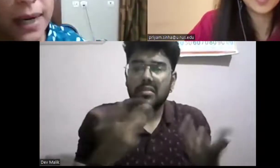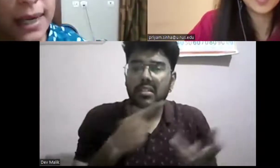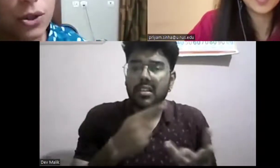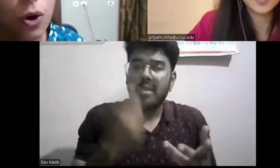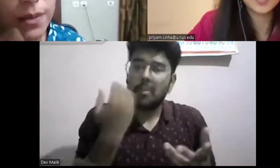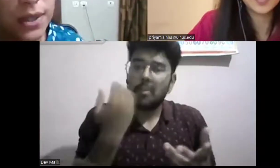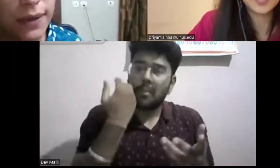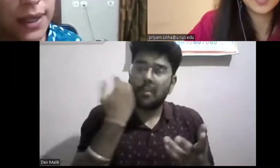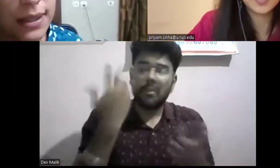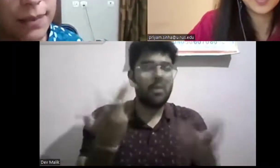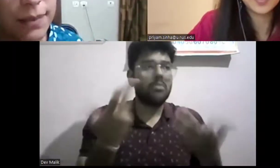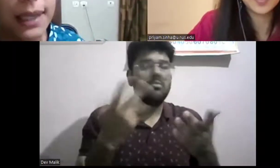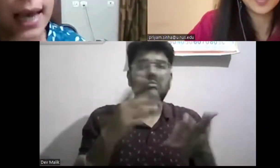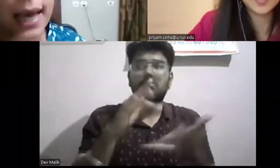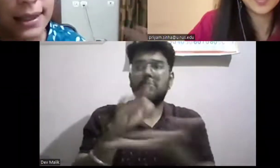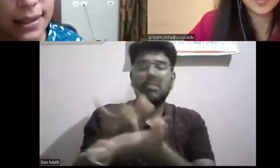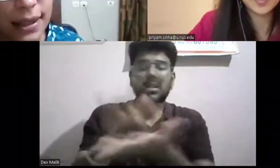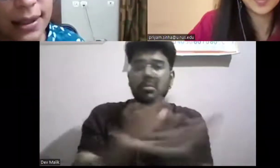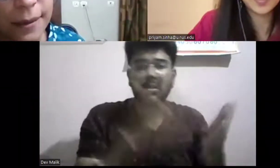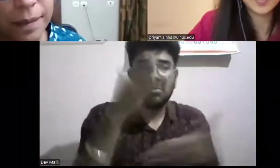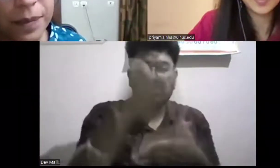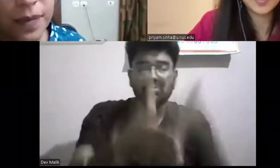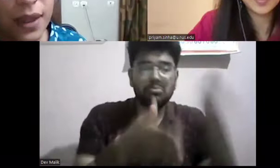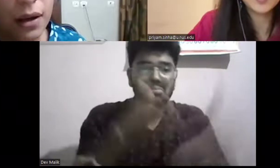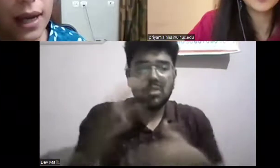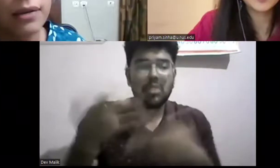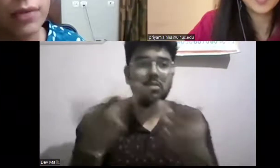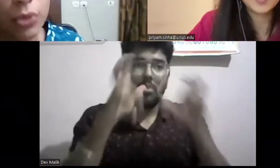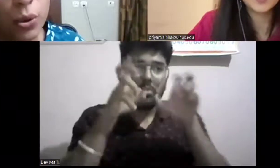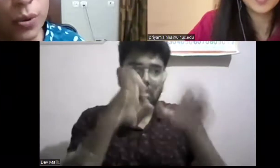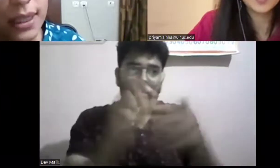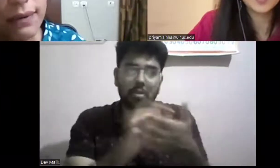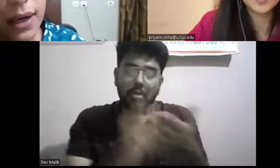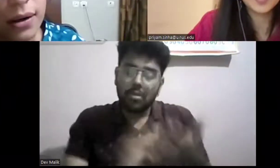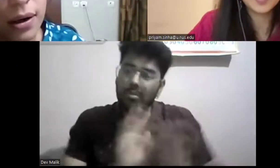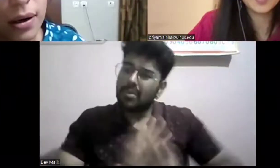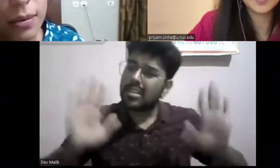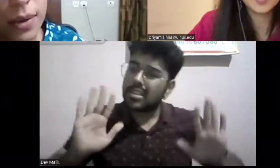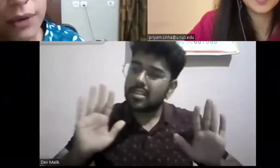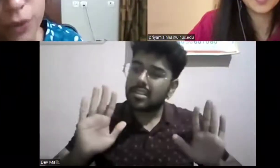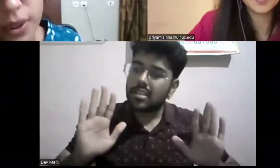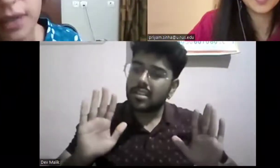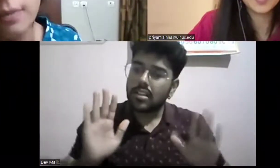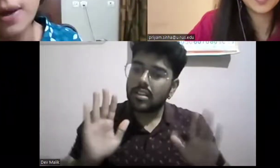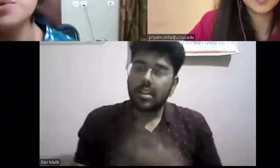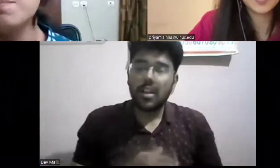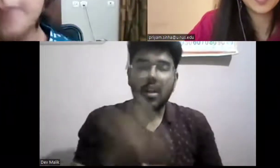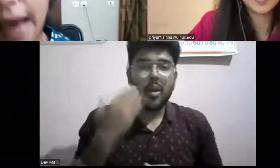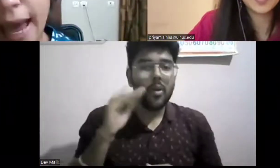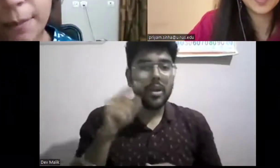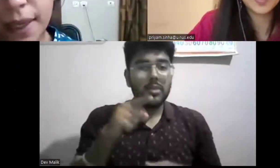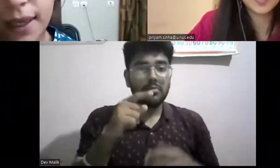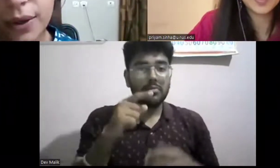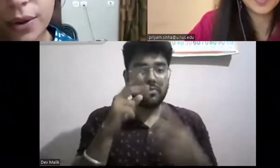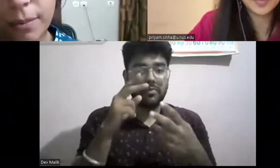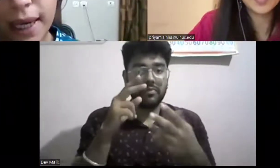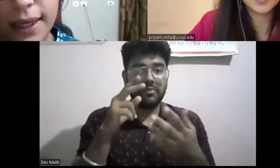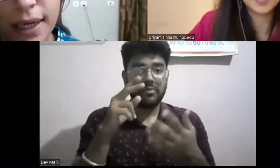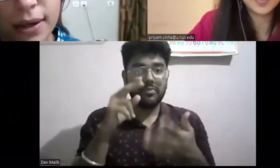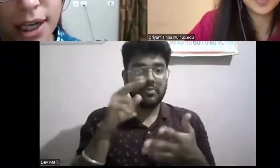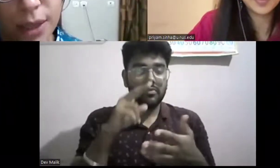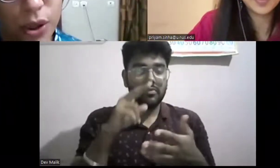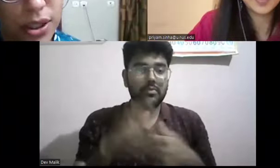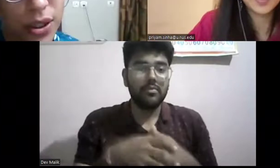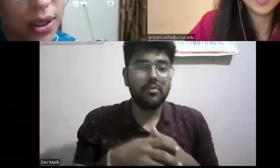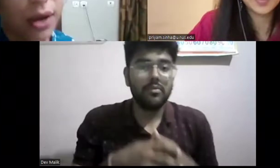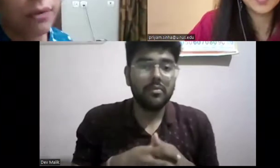to a place, observing something, and that is it? Like you would see when, if you read about Black being, made,